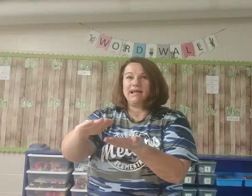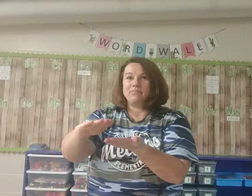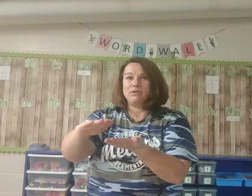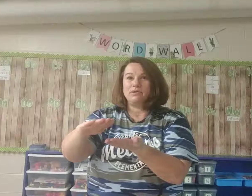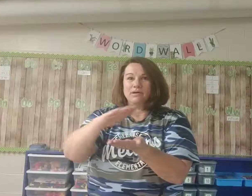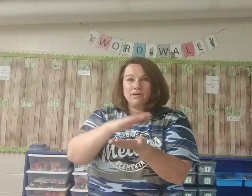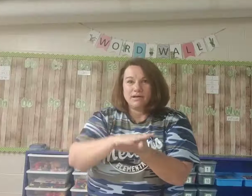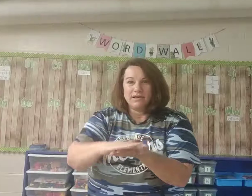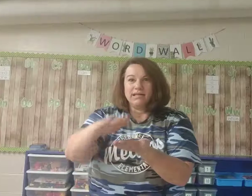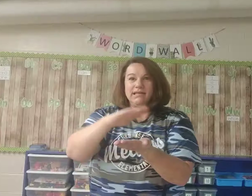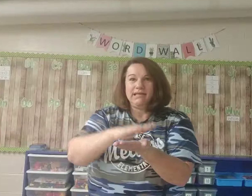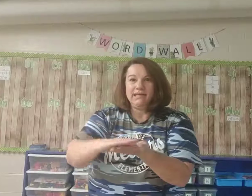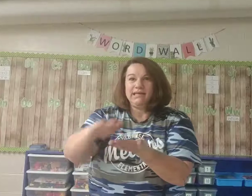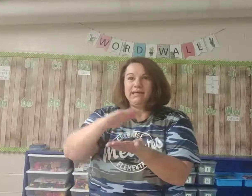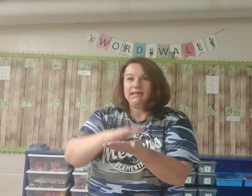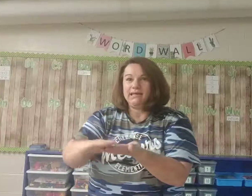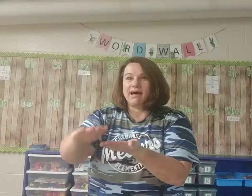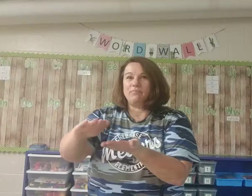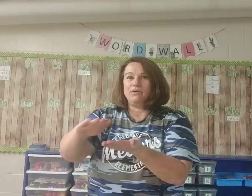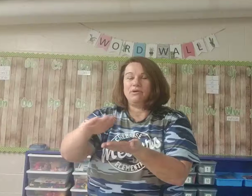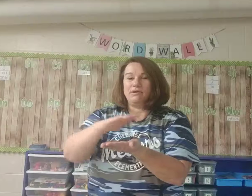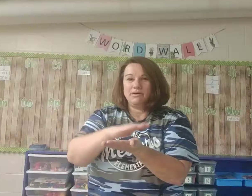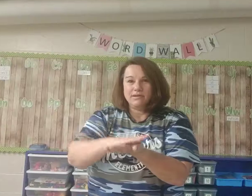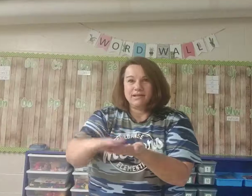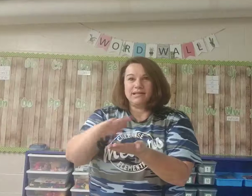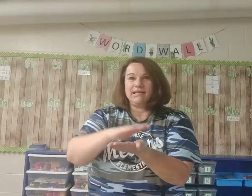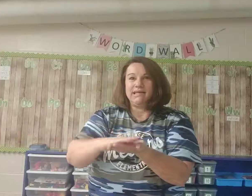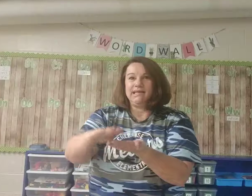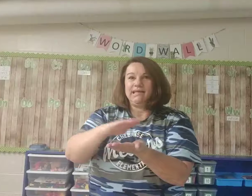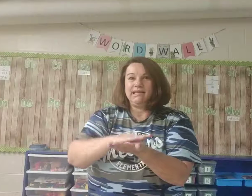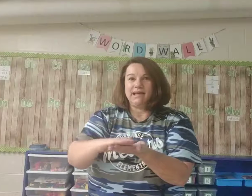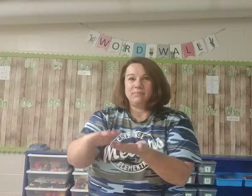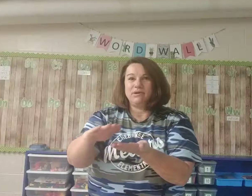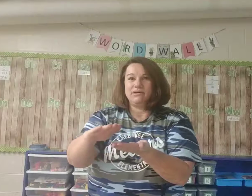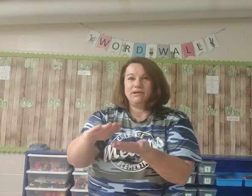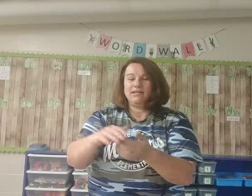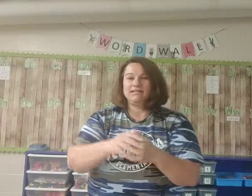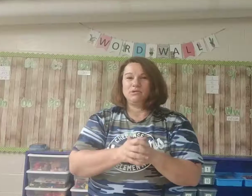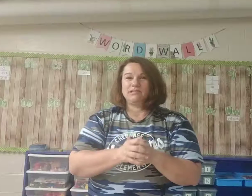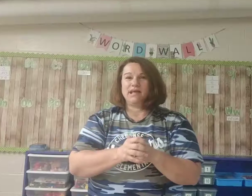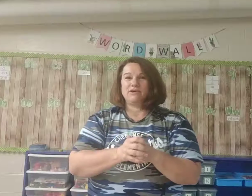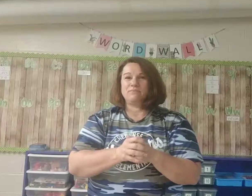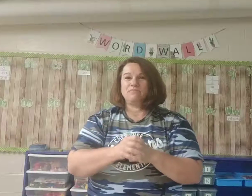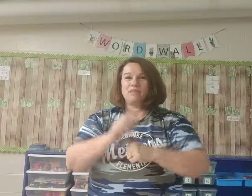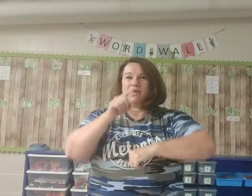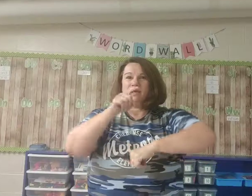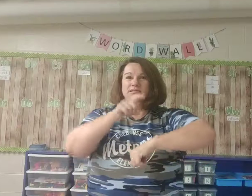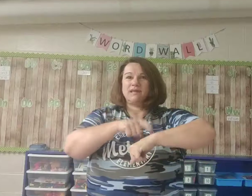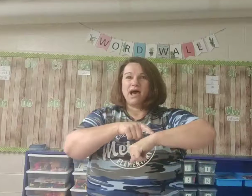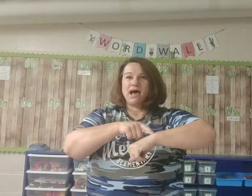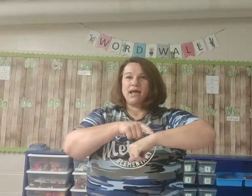up. Clean up. Clean up. Let's put it together.